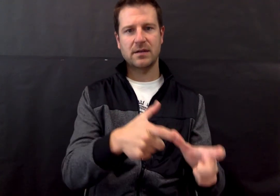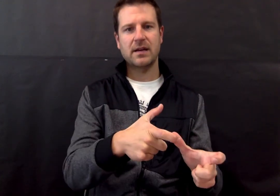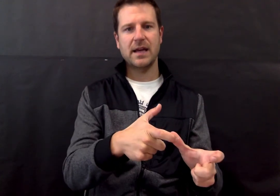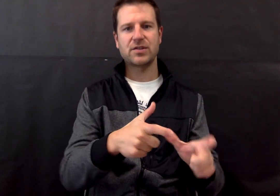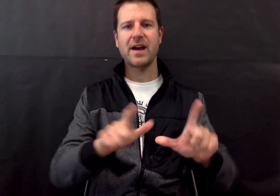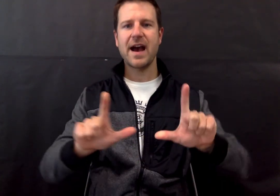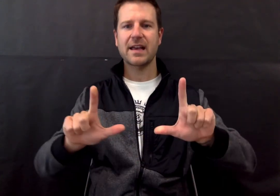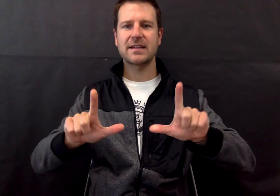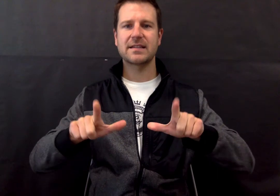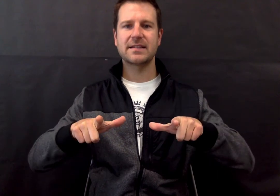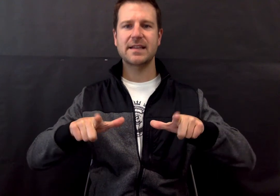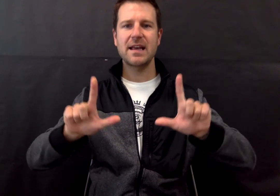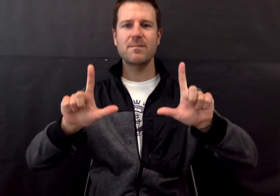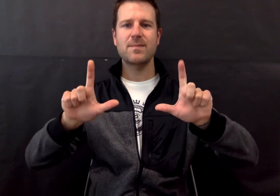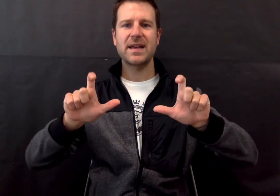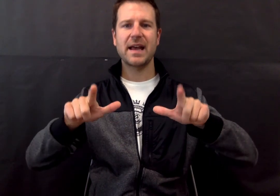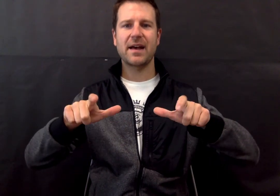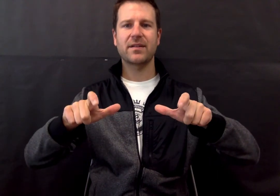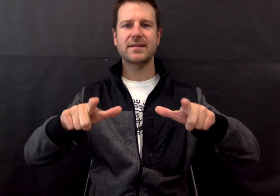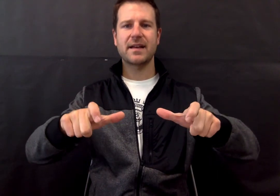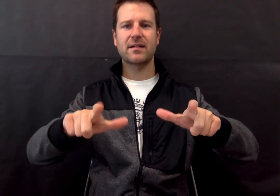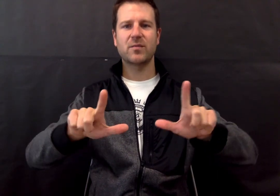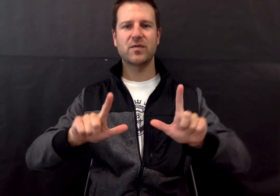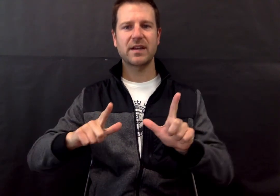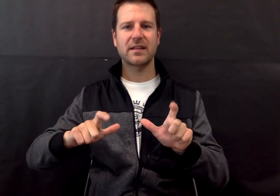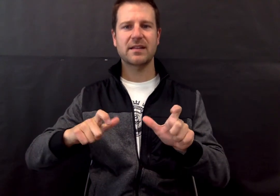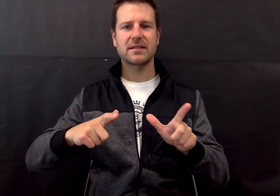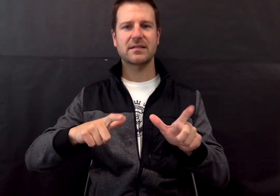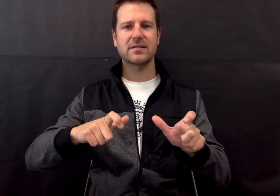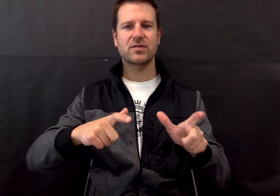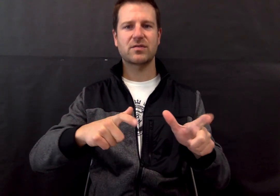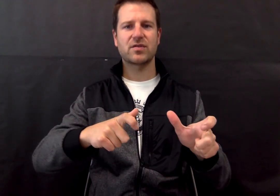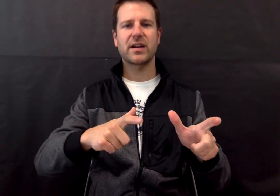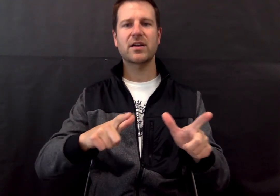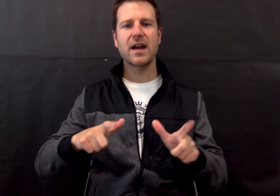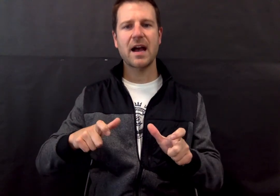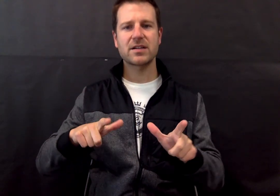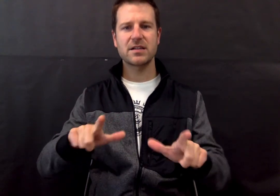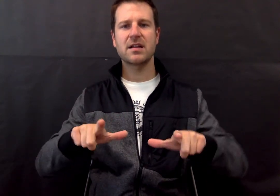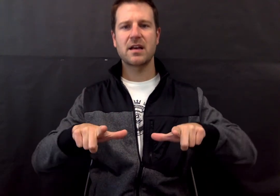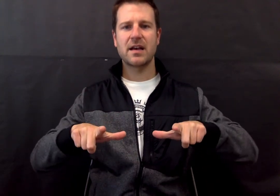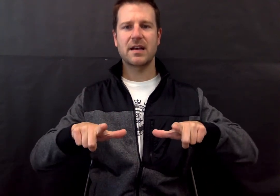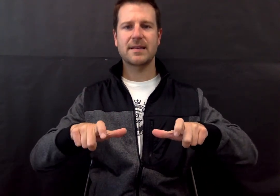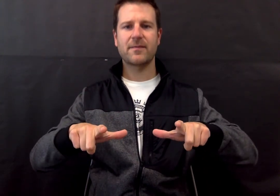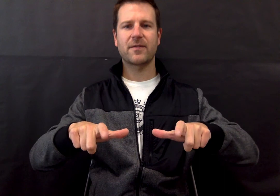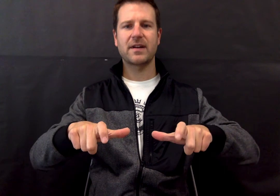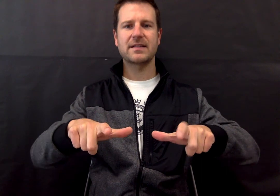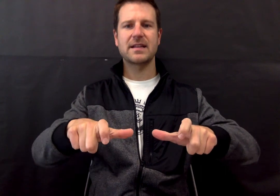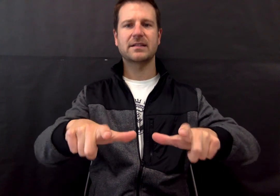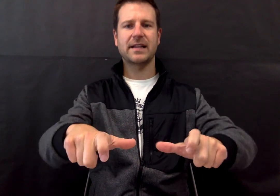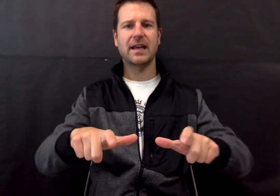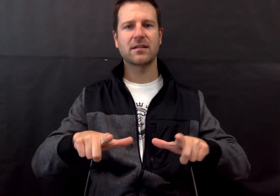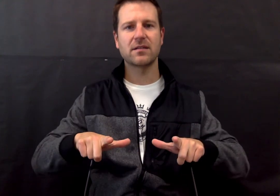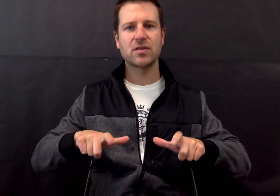In track, it's the same bent L's that are moving, this trigger action, except for it's in a lane,